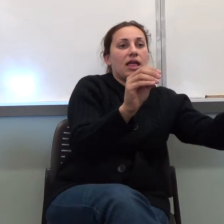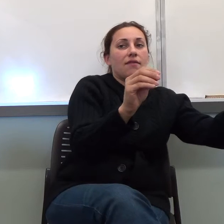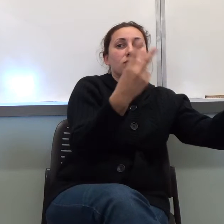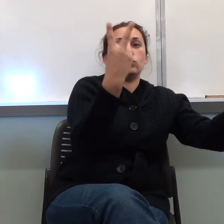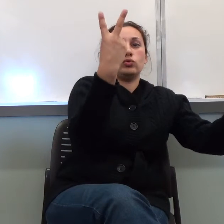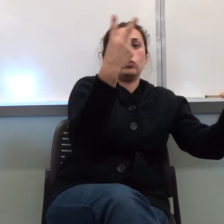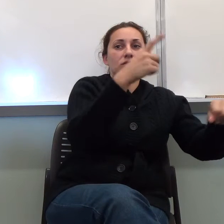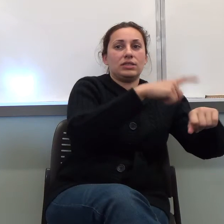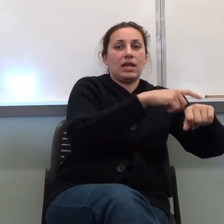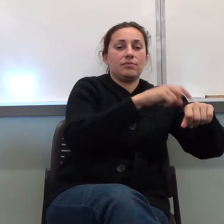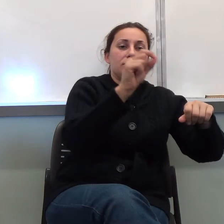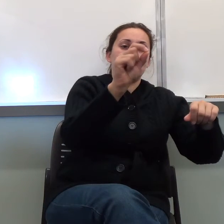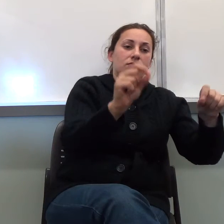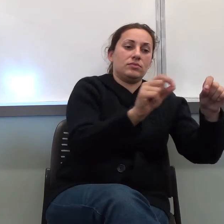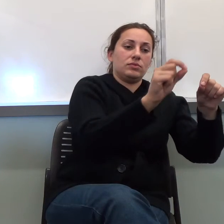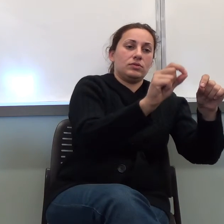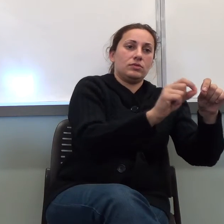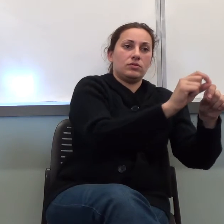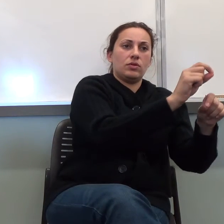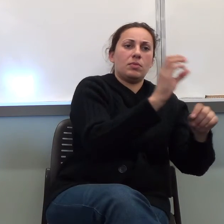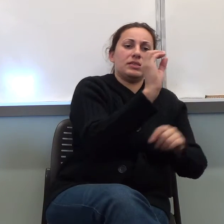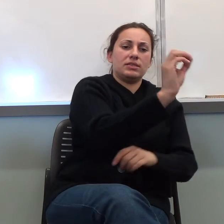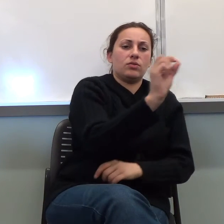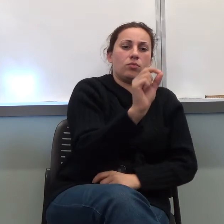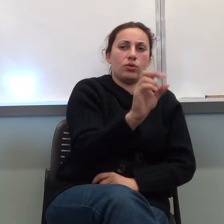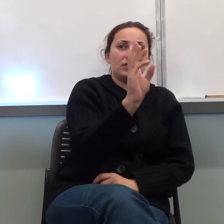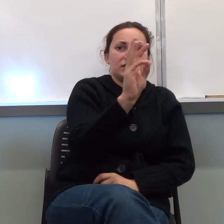0.66666. But what is that? That's 2/3.